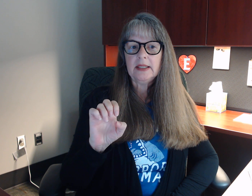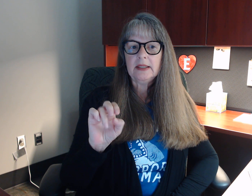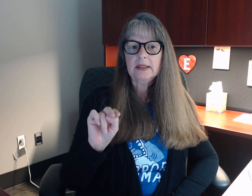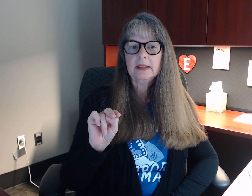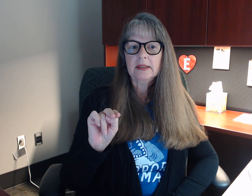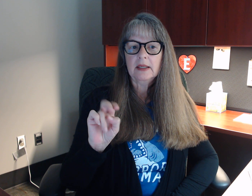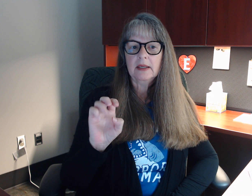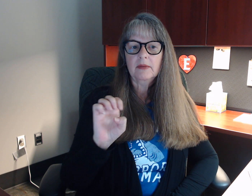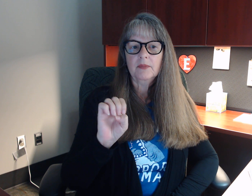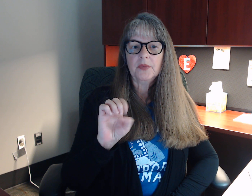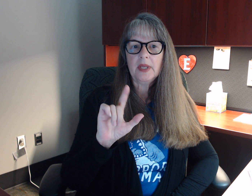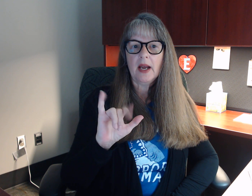Eileen,